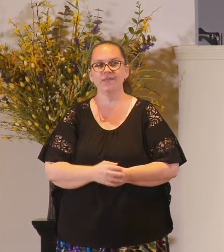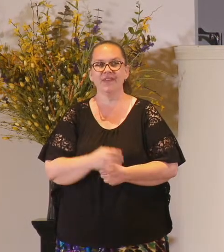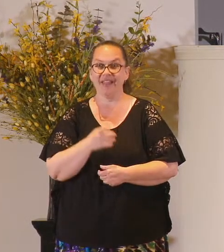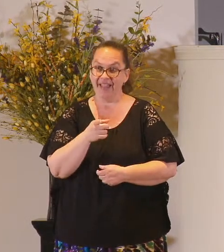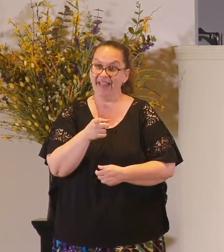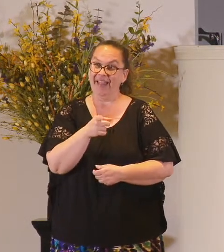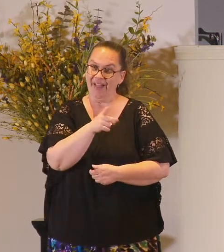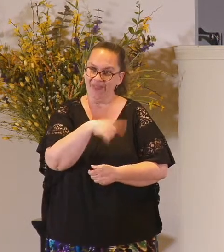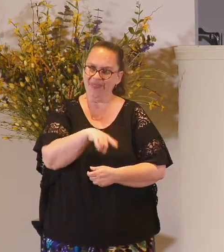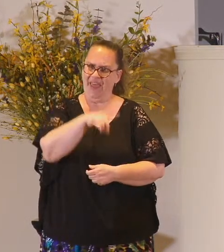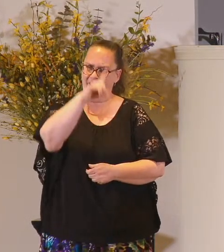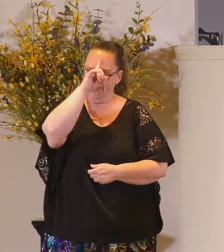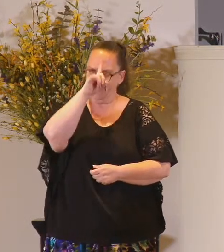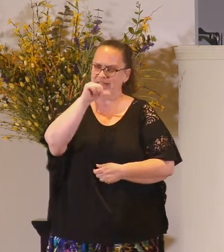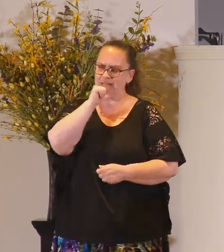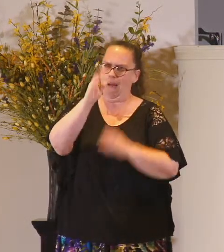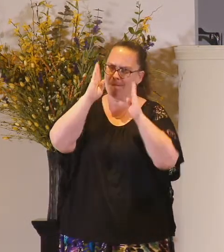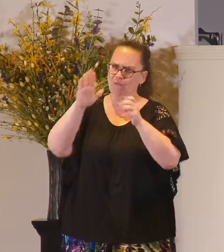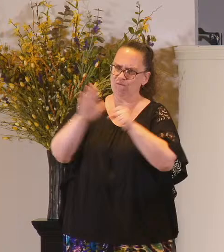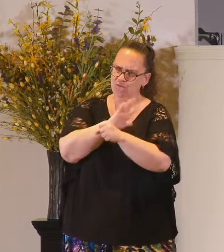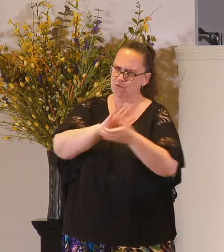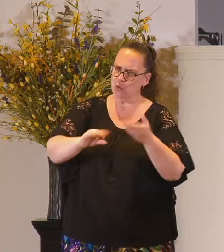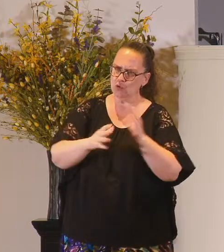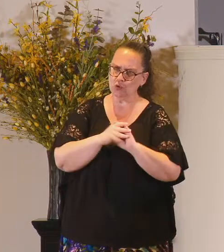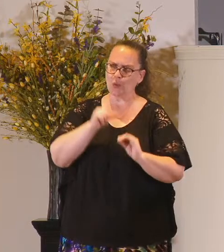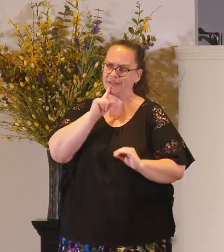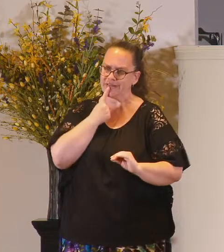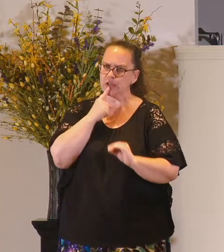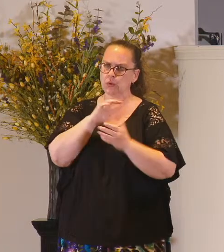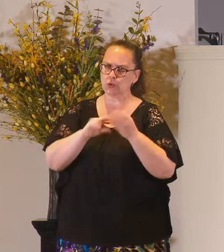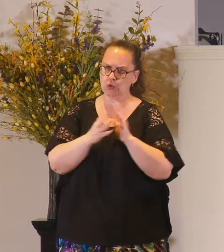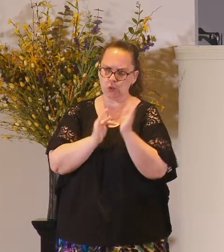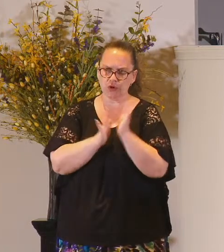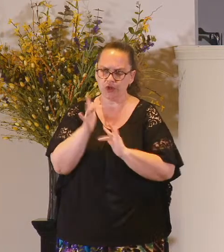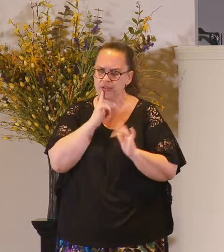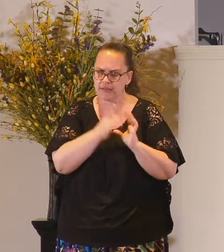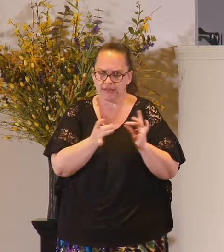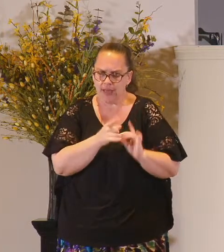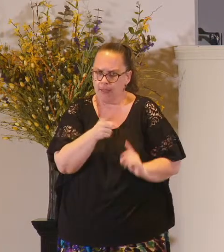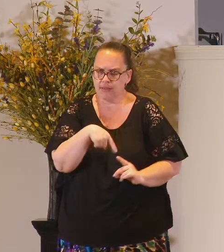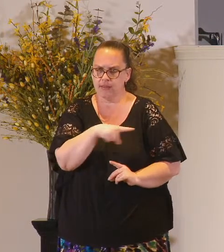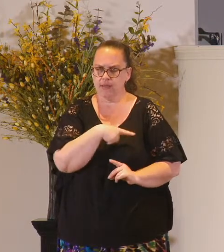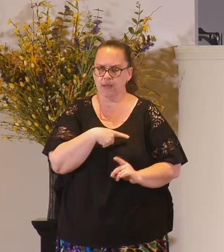taking Jesus literally, but they're not taking him seriously.